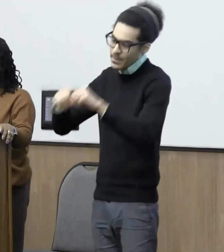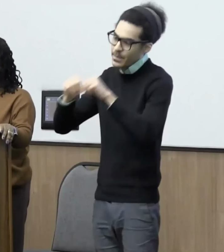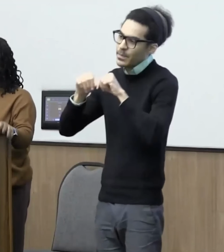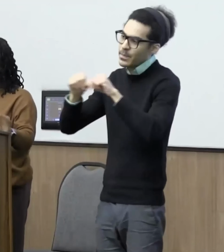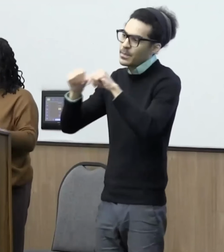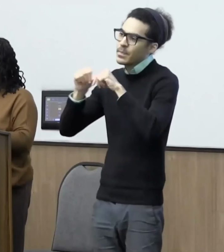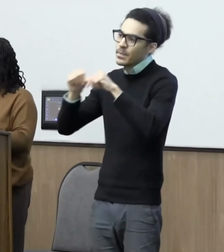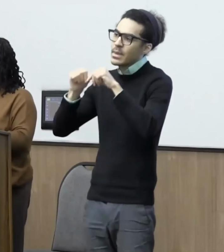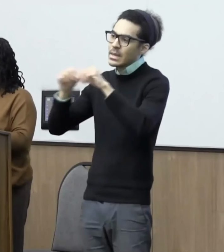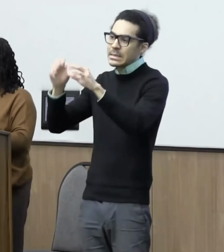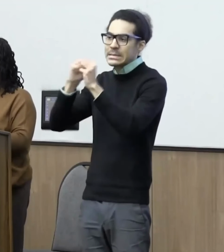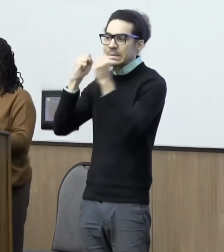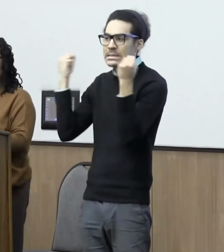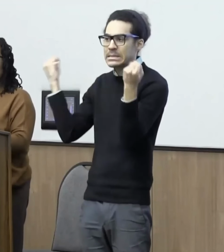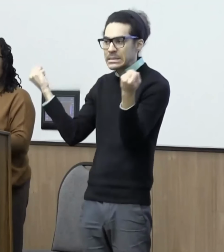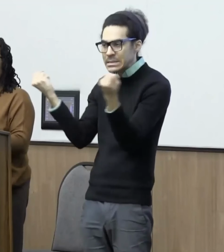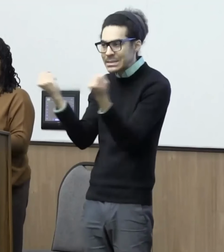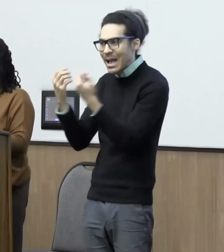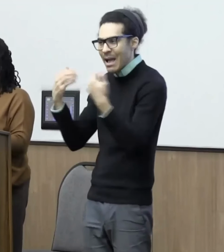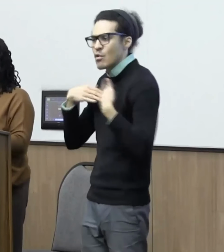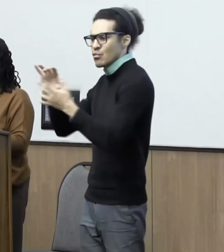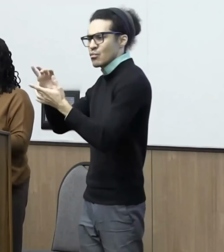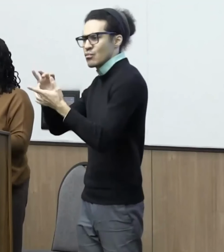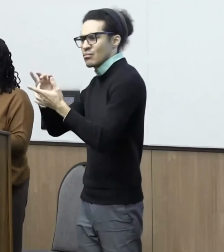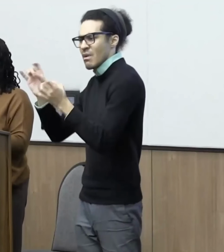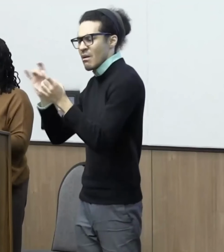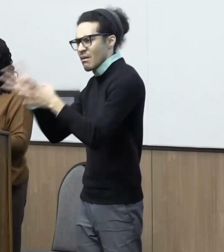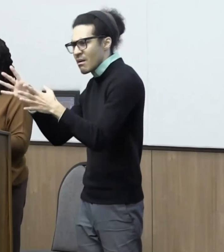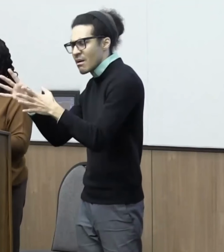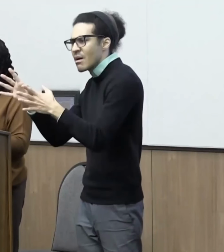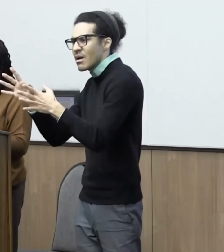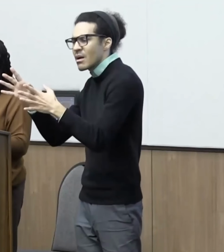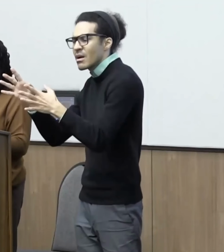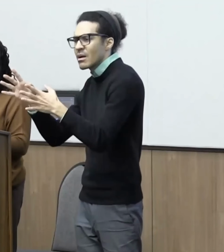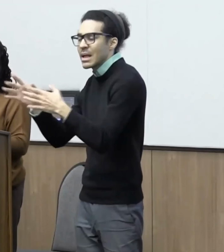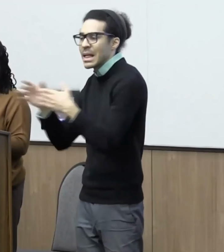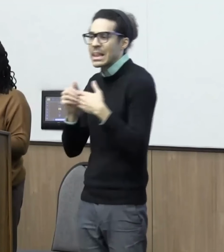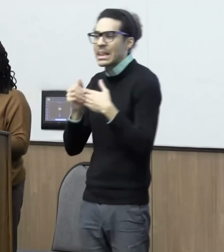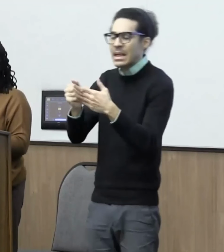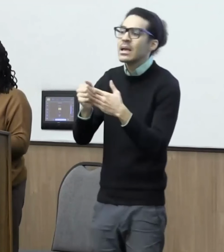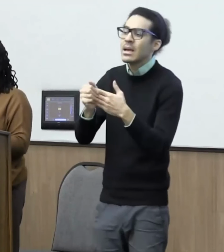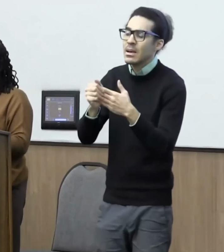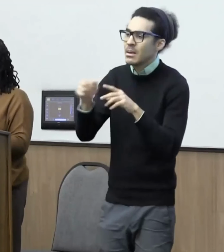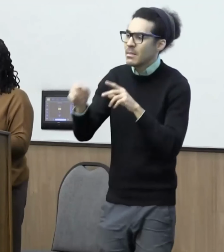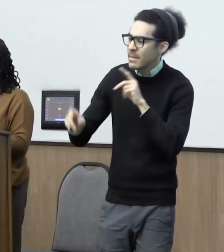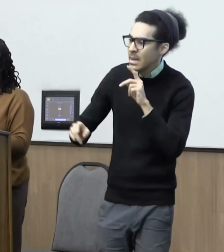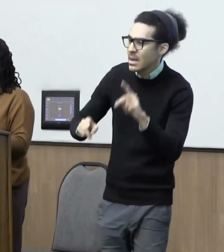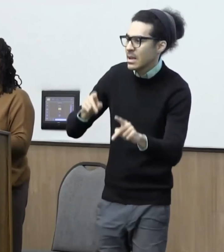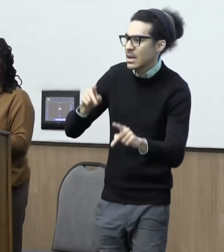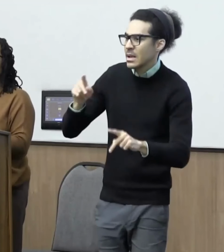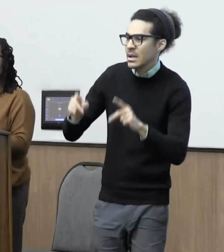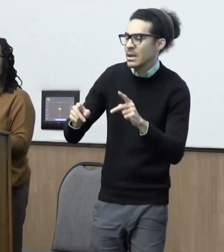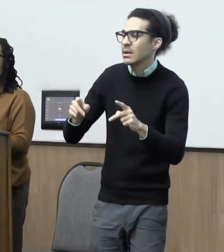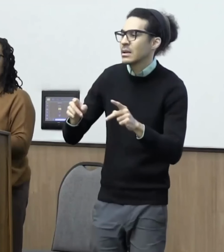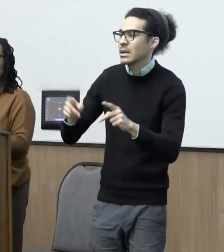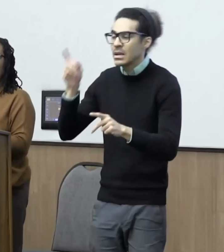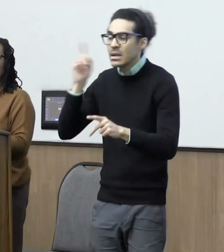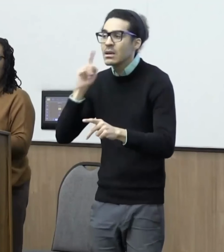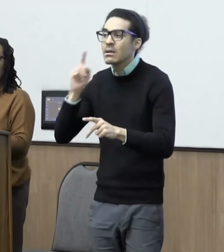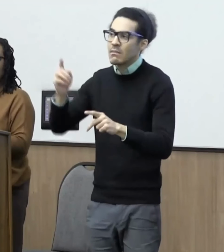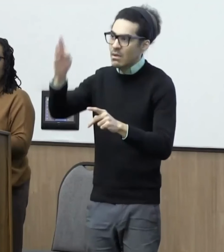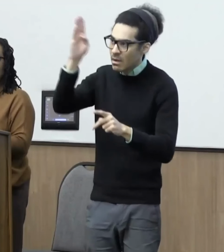Continue in a society dark with cruelty to let the people hear the grandeur of God in the